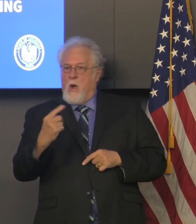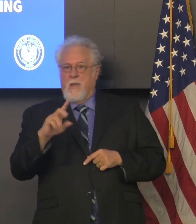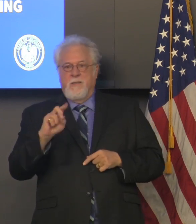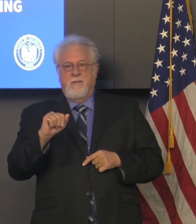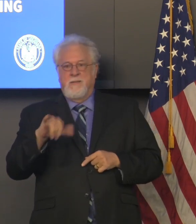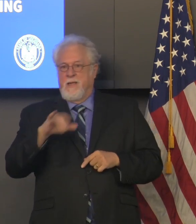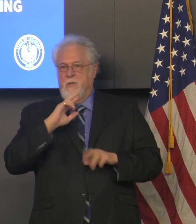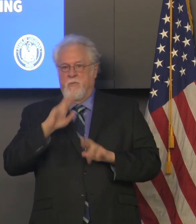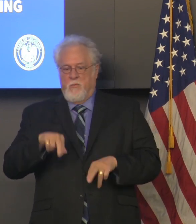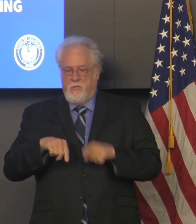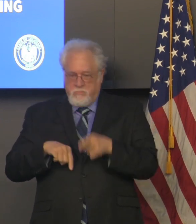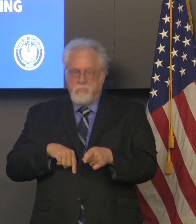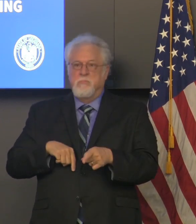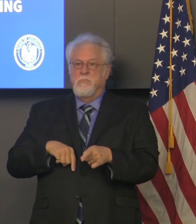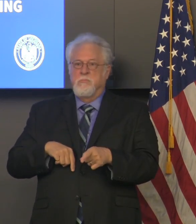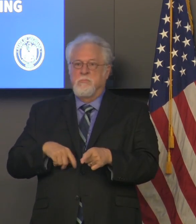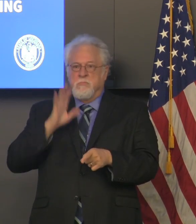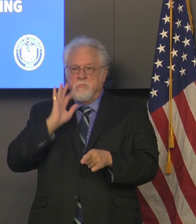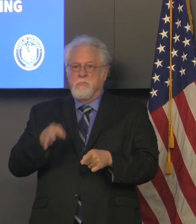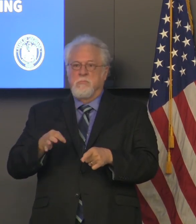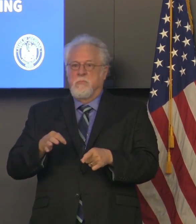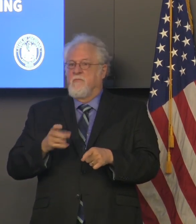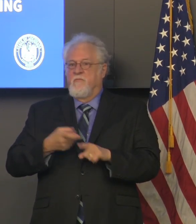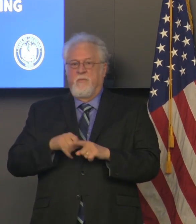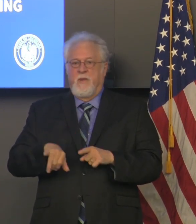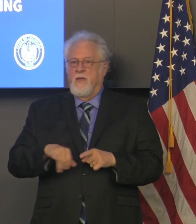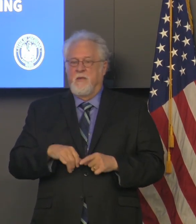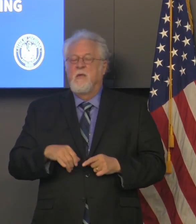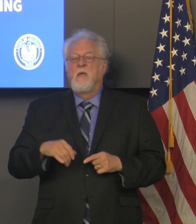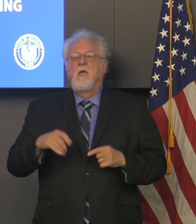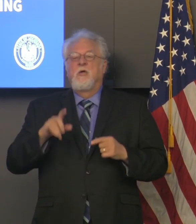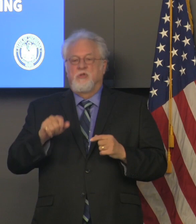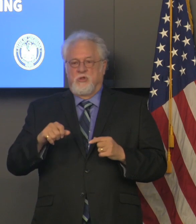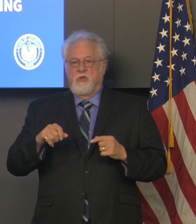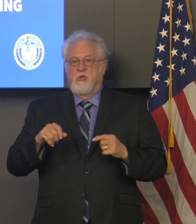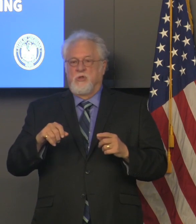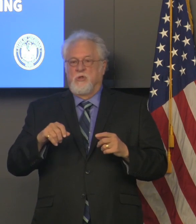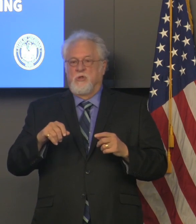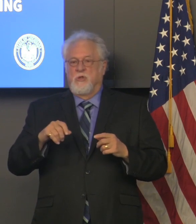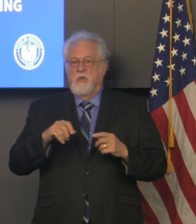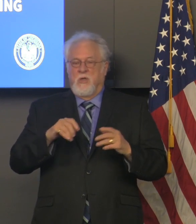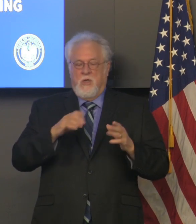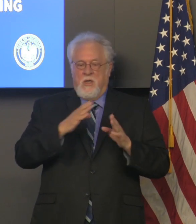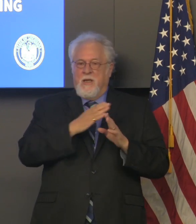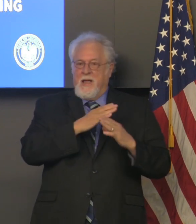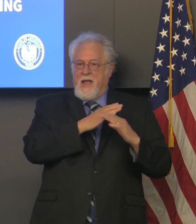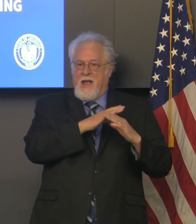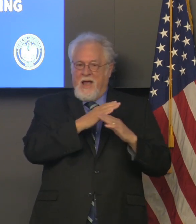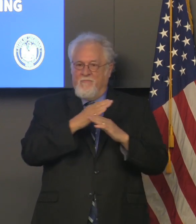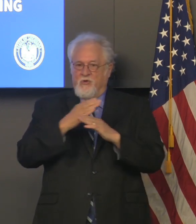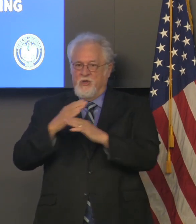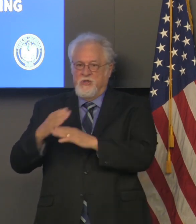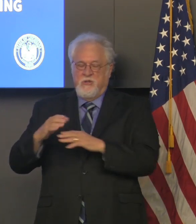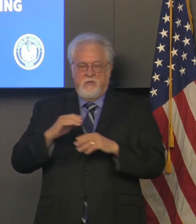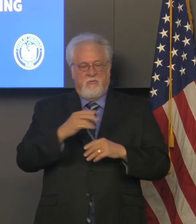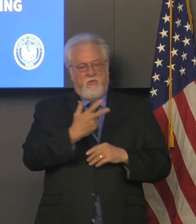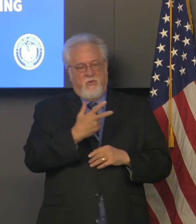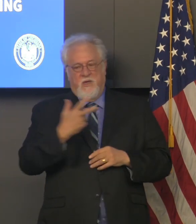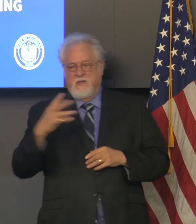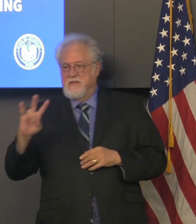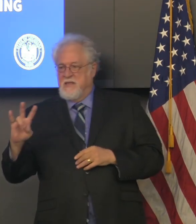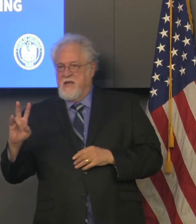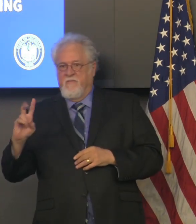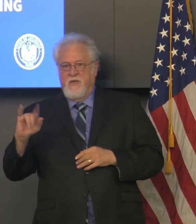day's report and draw too many inferences from it. And we should take those things on rolling averages, somewhere between 3 days and